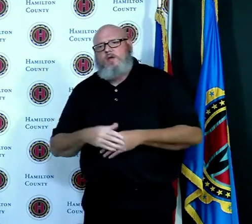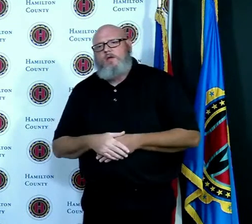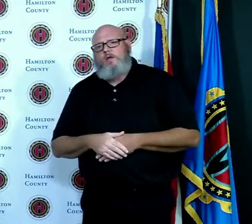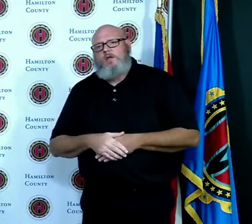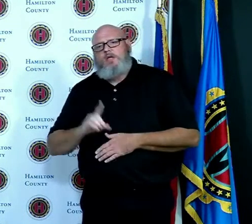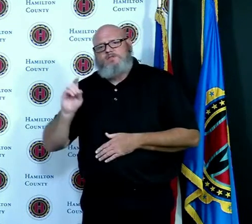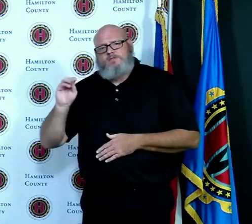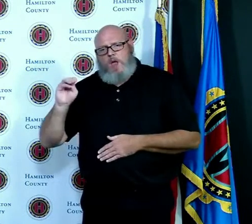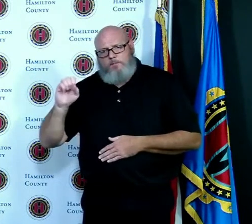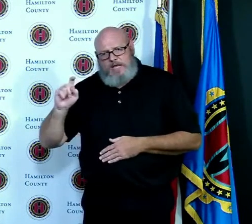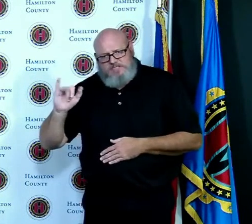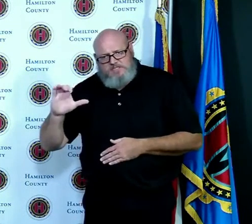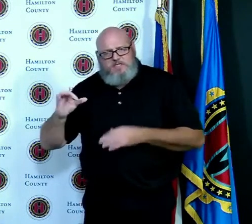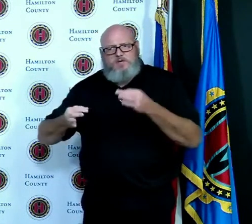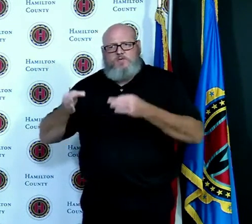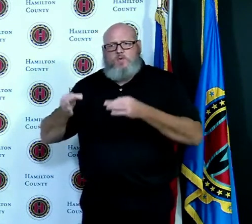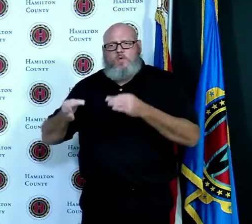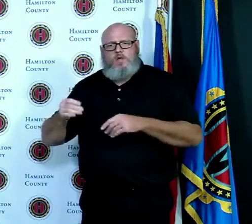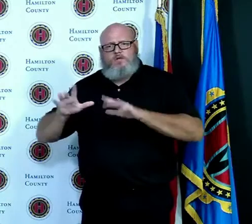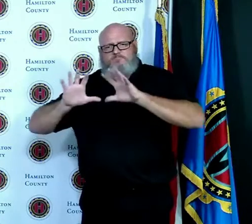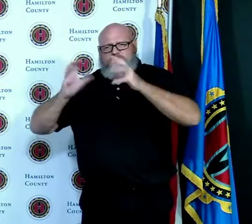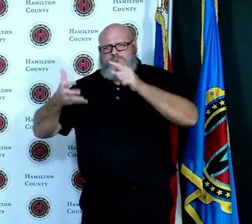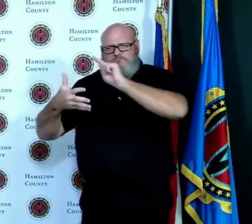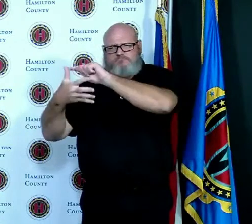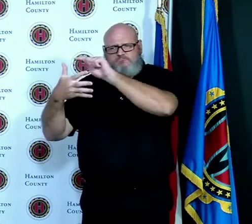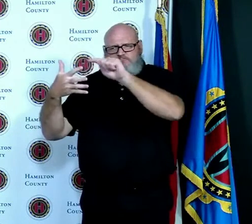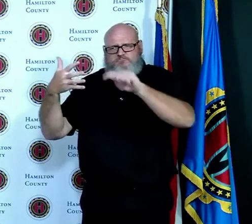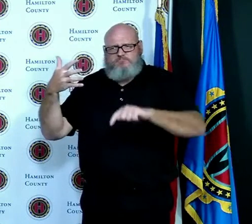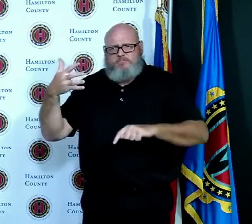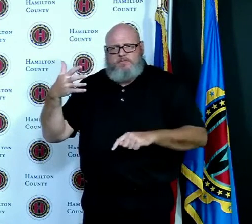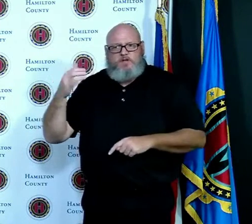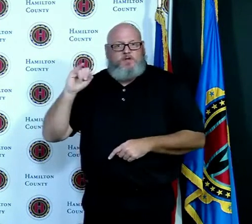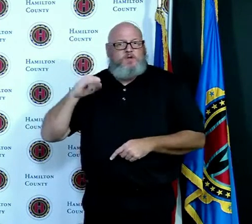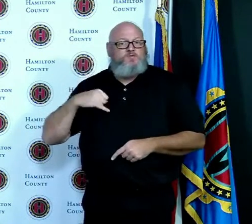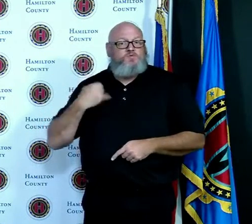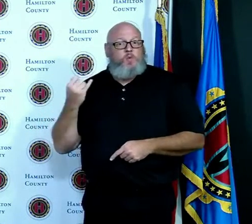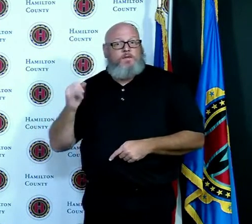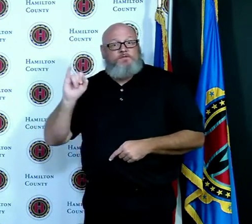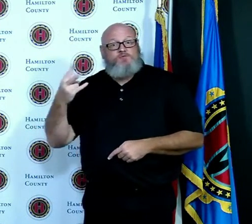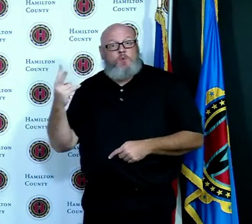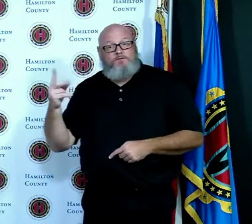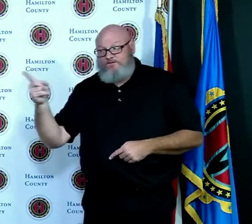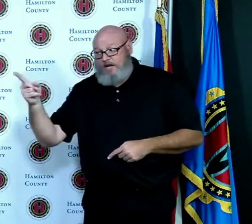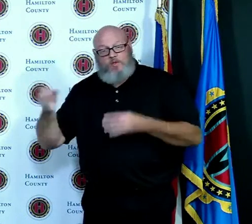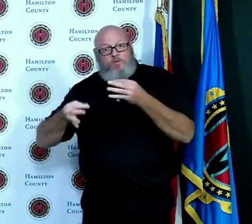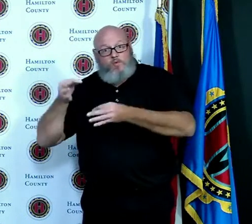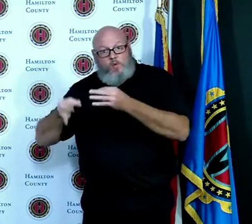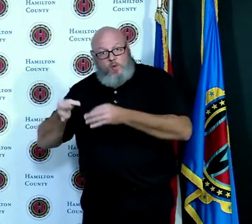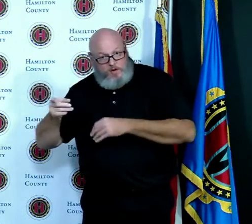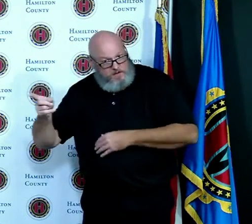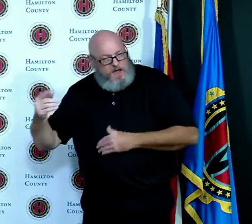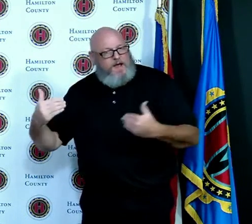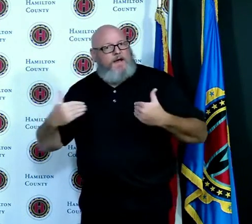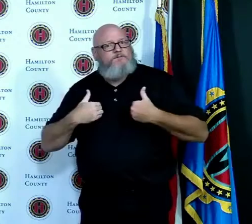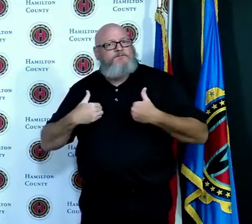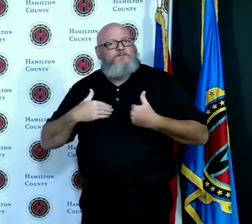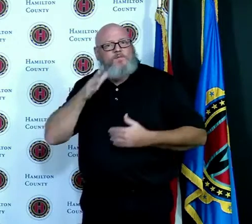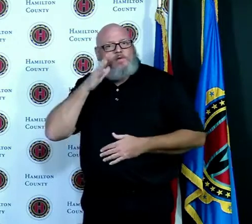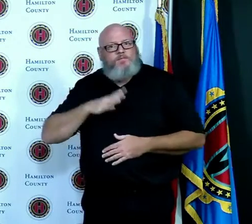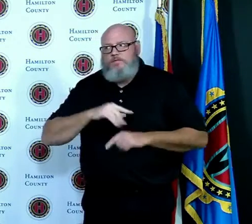here, juvenile court, are all women now too. I mean, do you think that makes any difference, given they're supposed to be